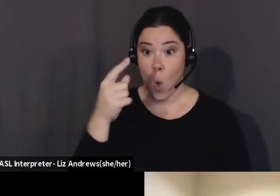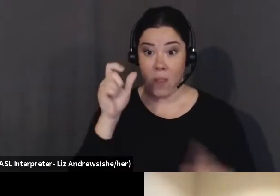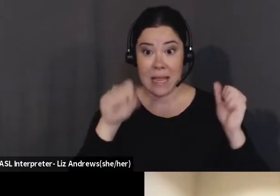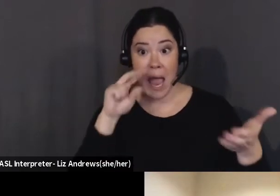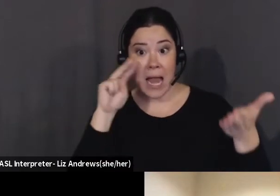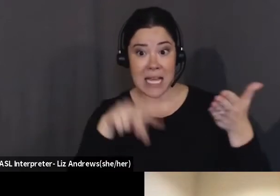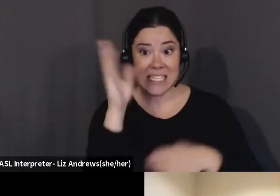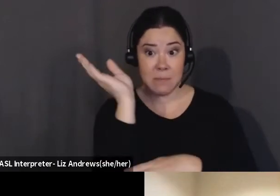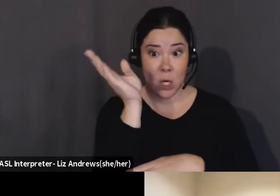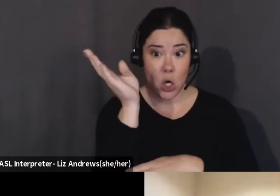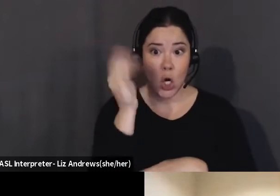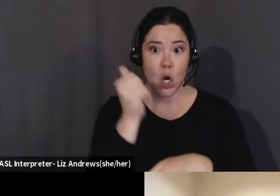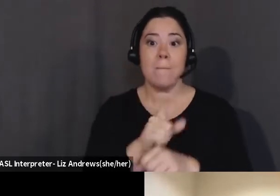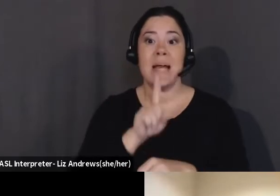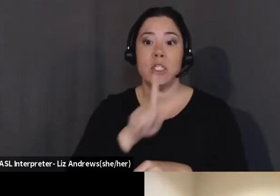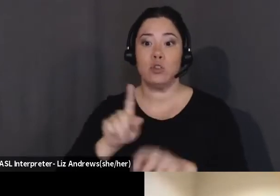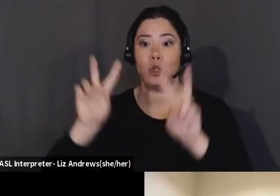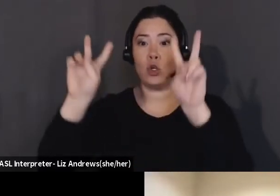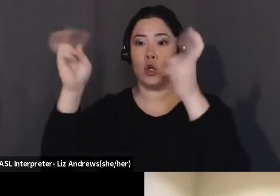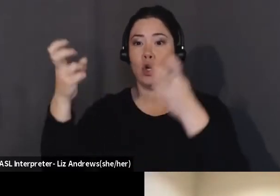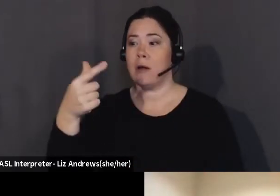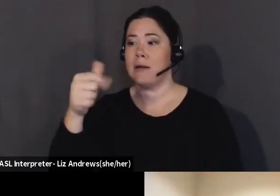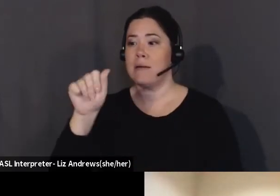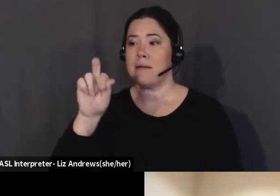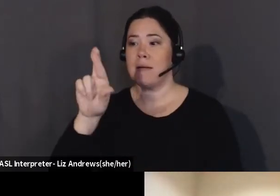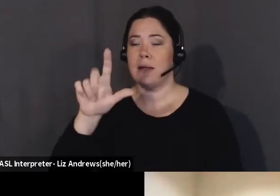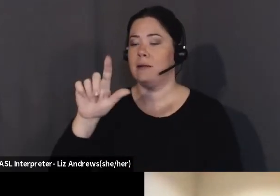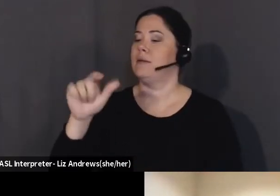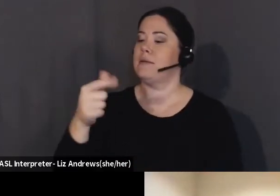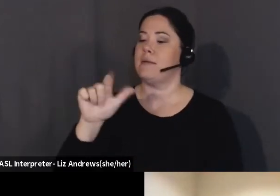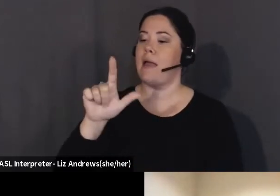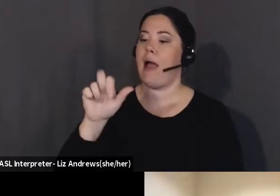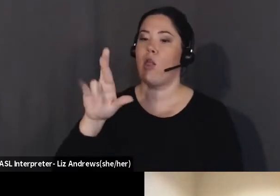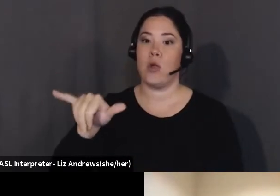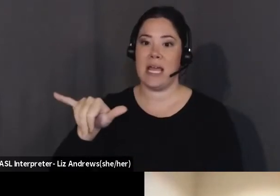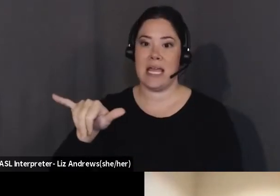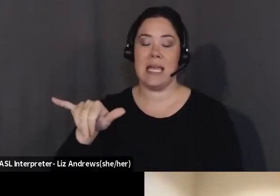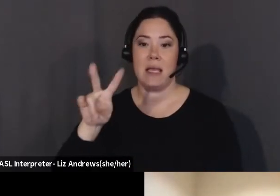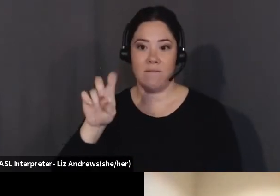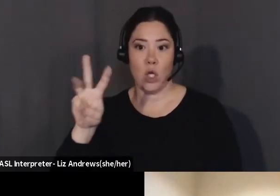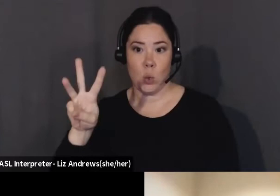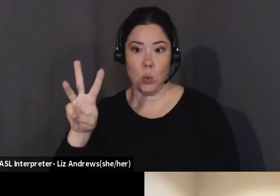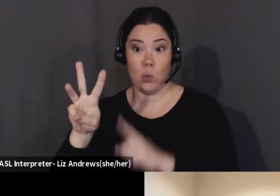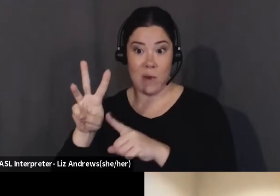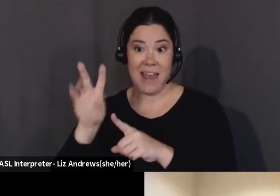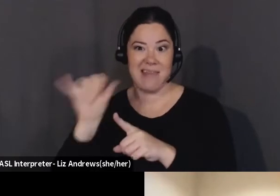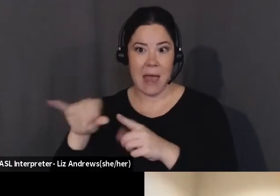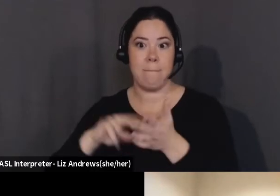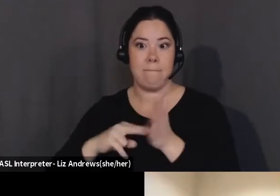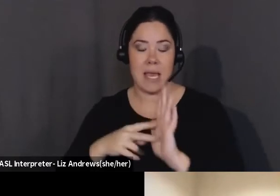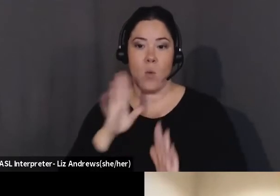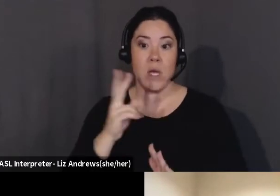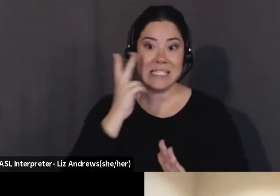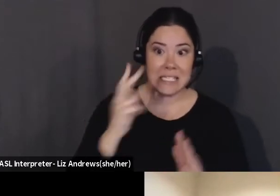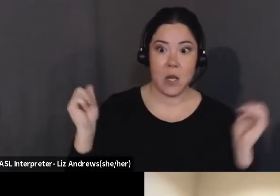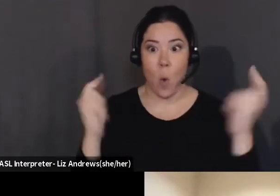you are in a gallery view so you can see the interpreter and the presentation at the same time.